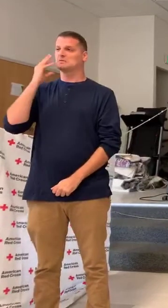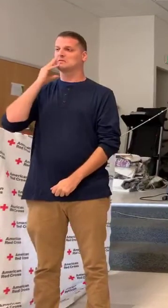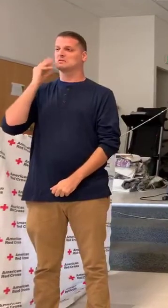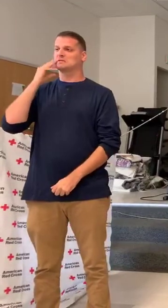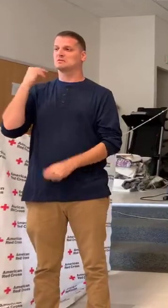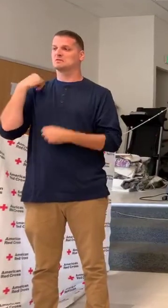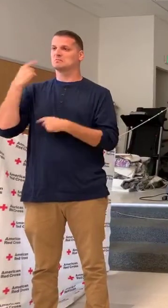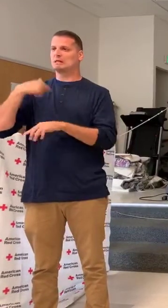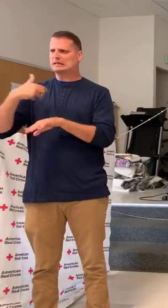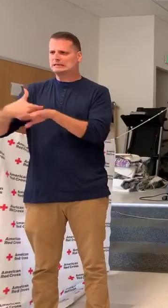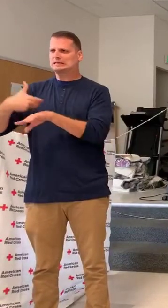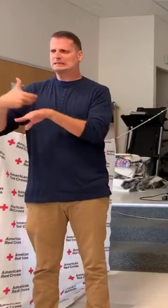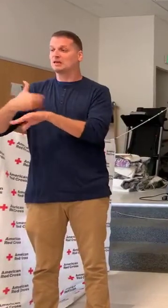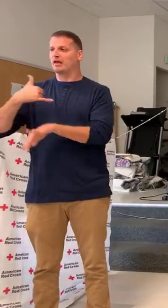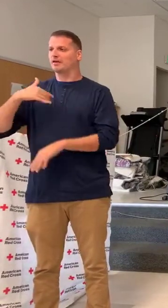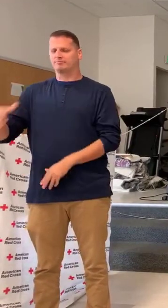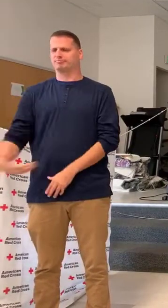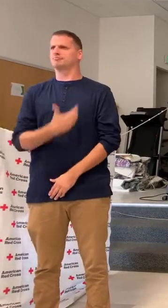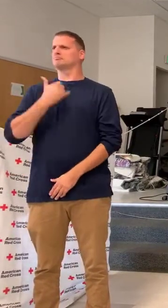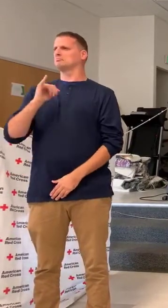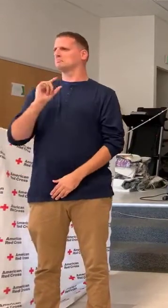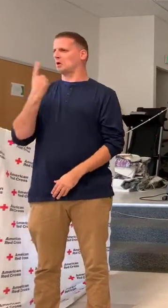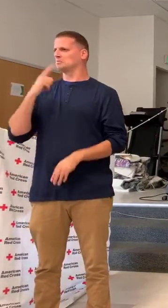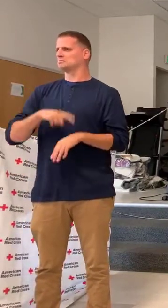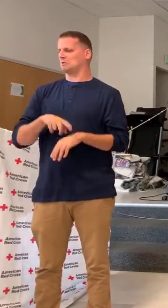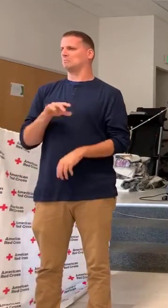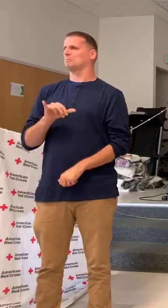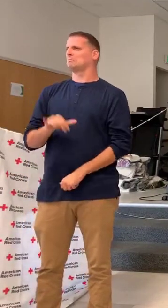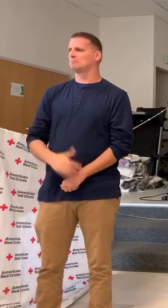problem. And I know I was talking to